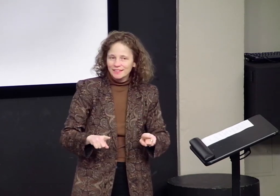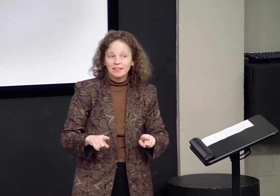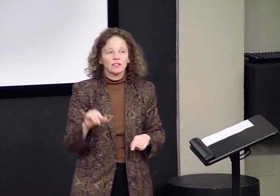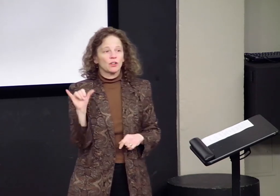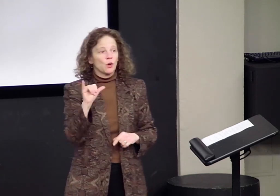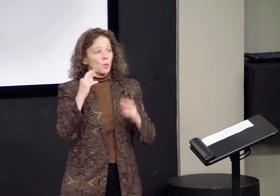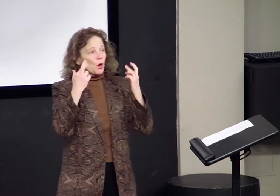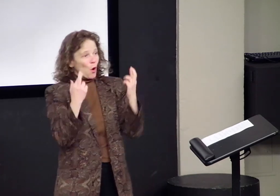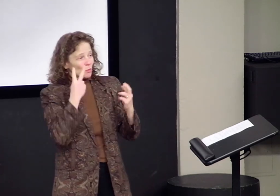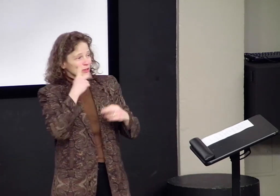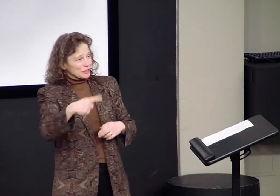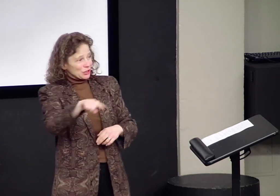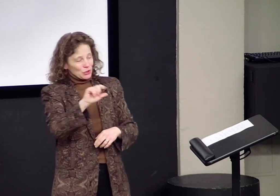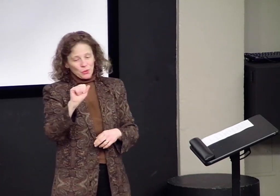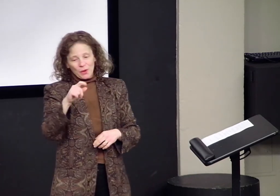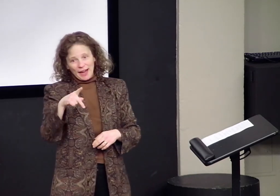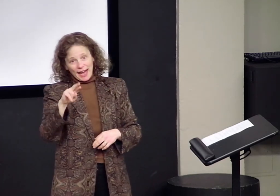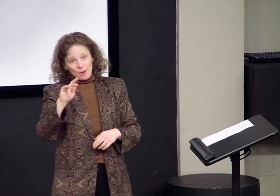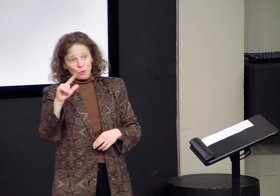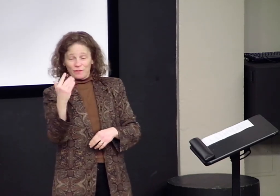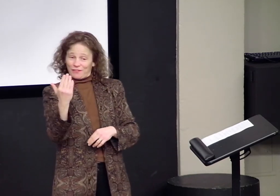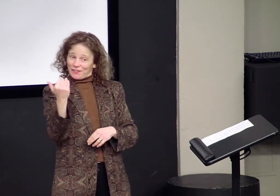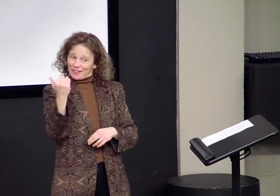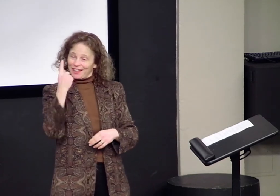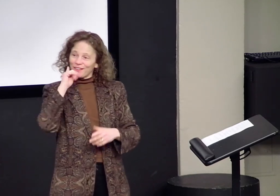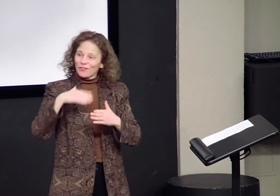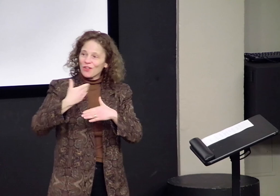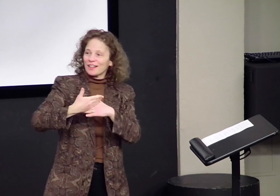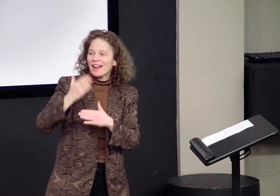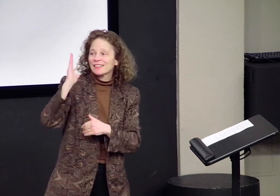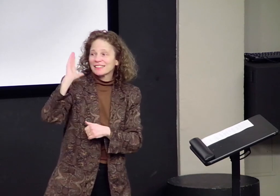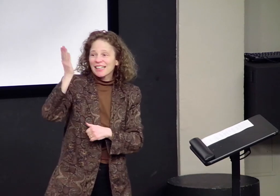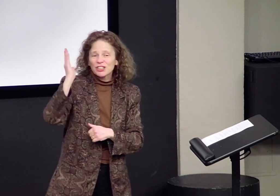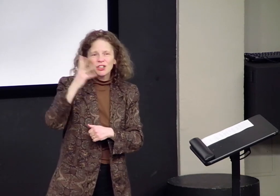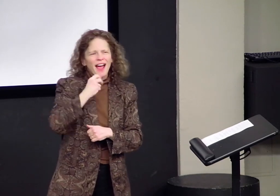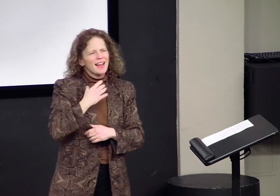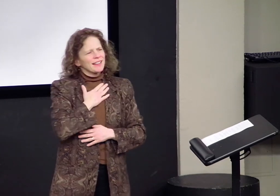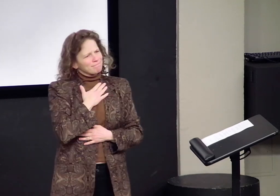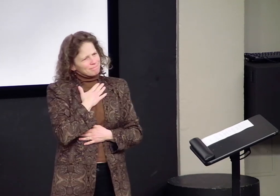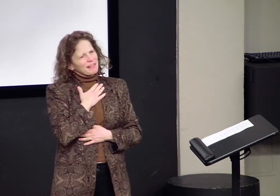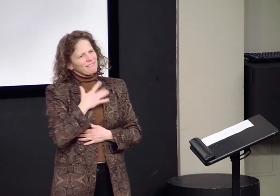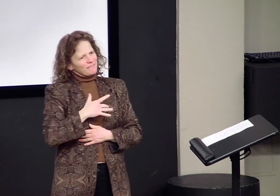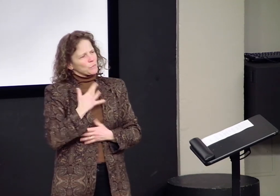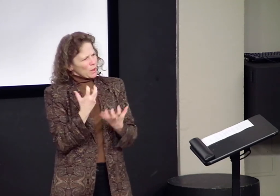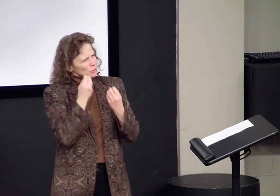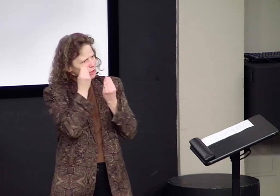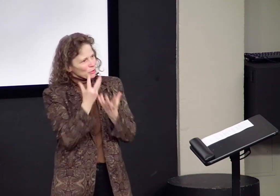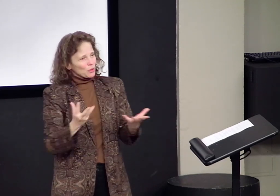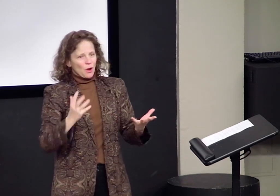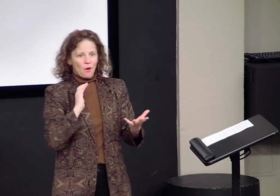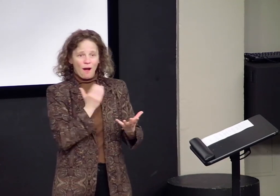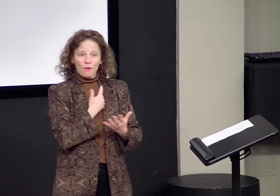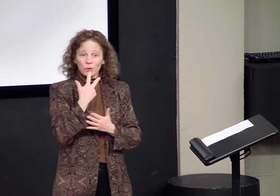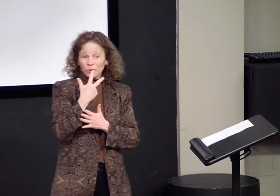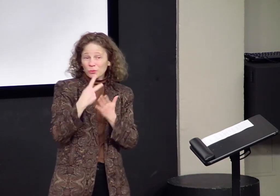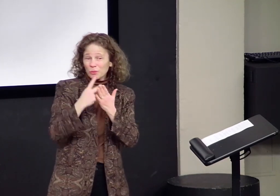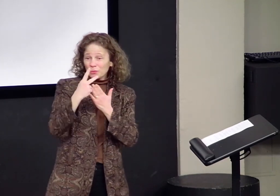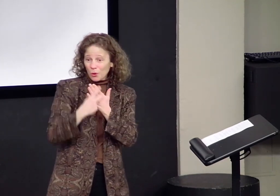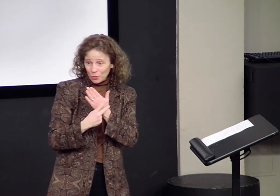very exciting event. And we also hope to see you April 15th for our next lecture. And I'd also like to